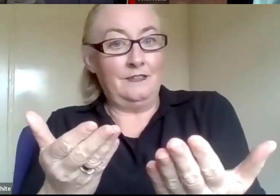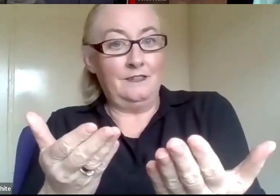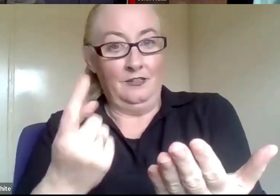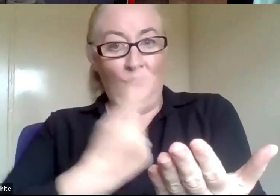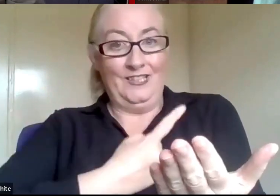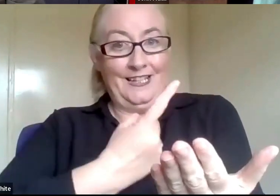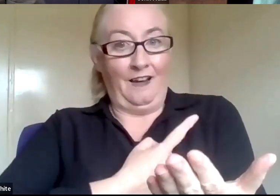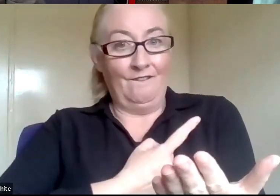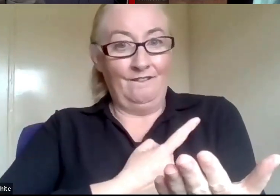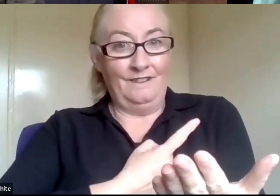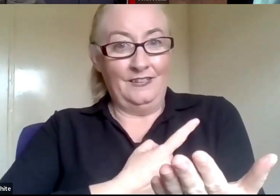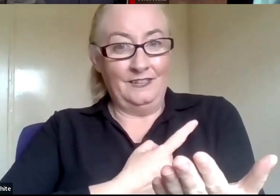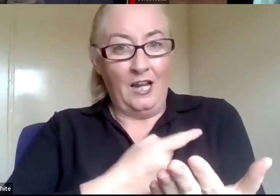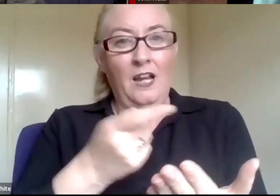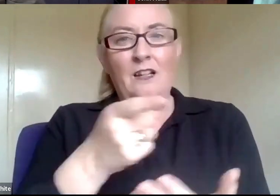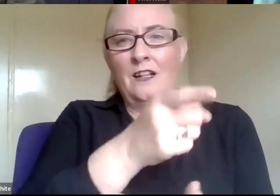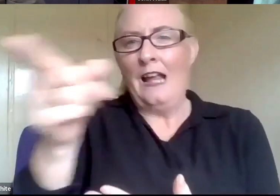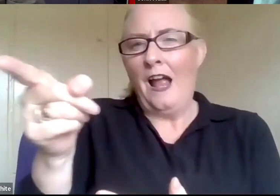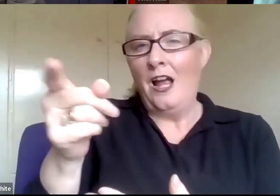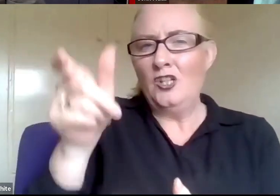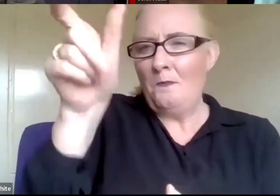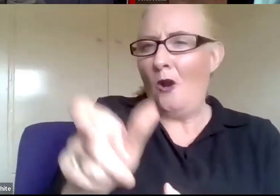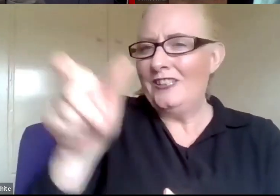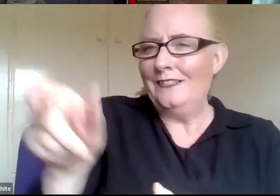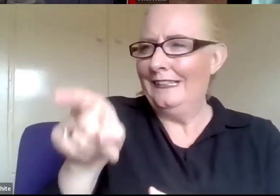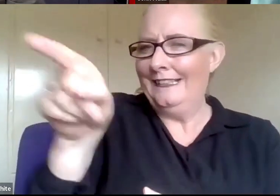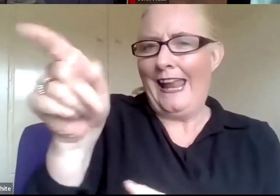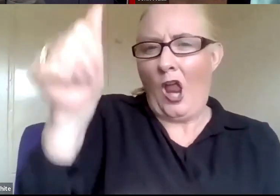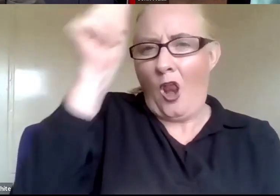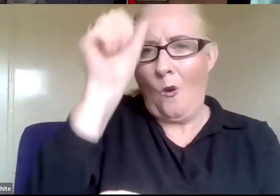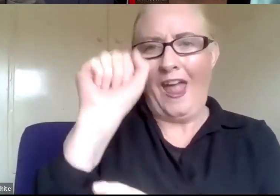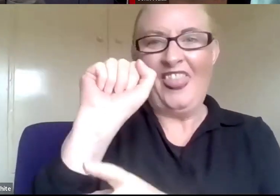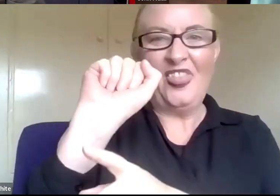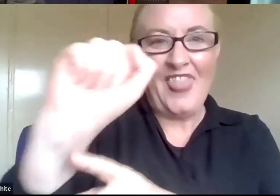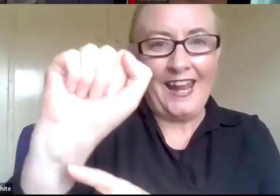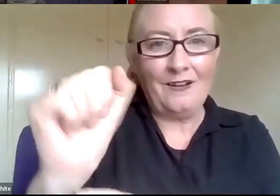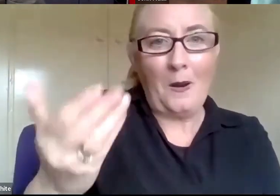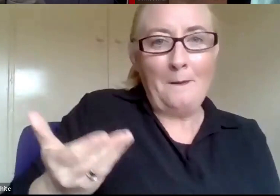confidence. But the drawback of the second